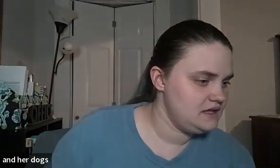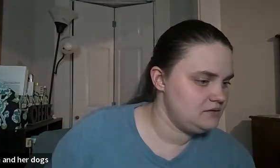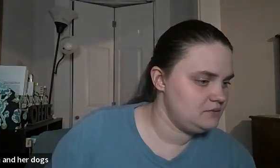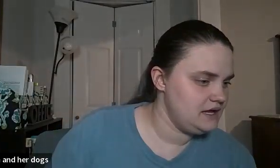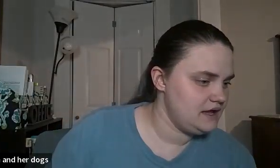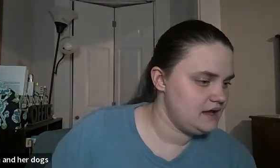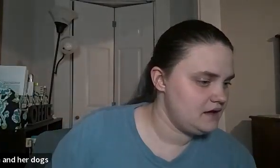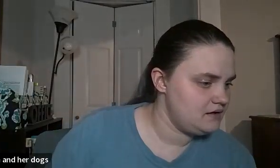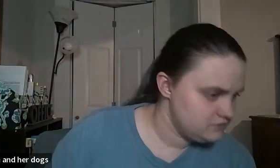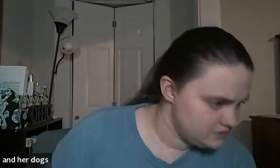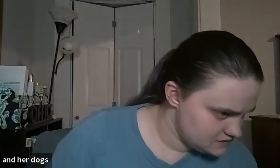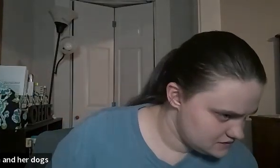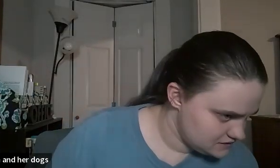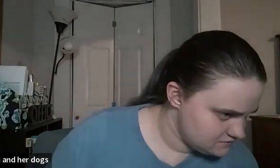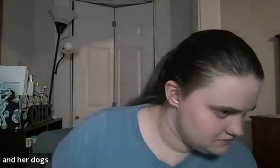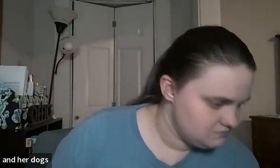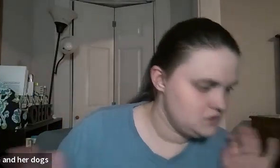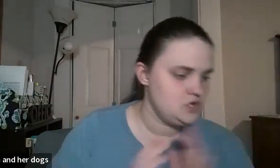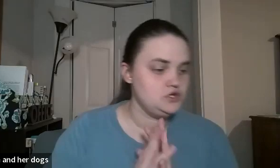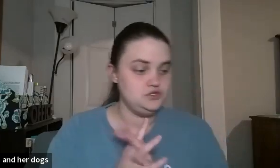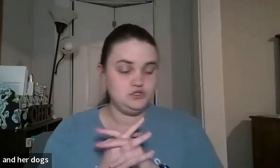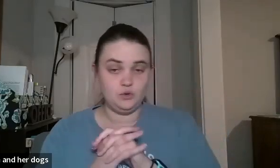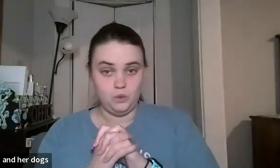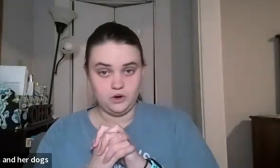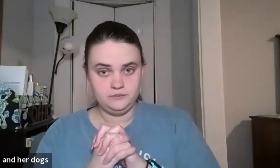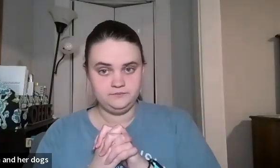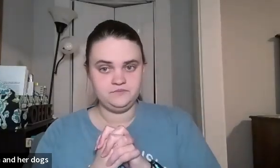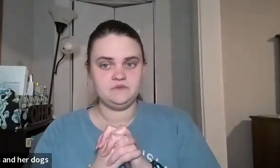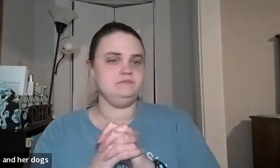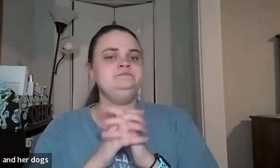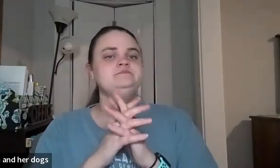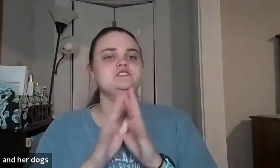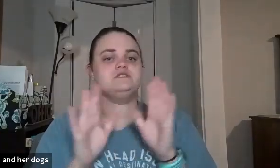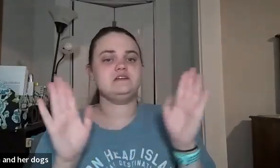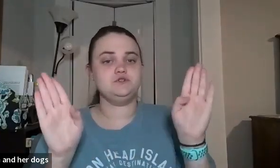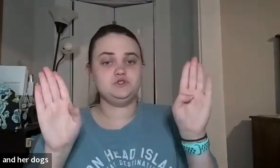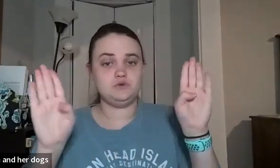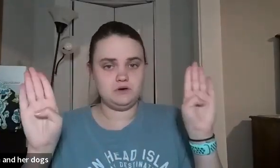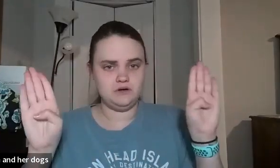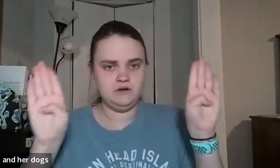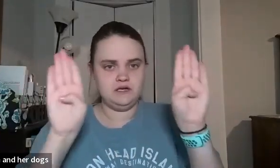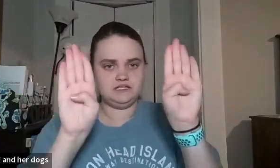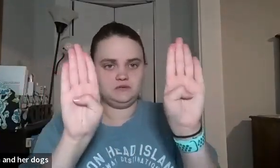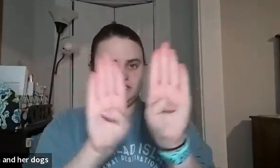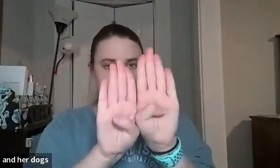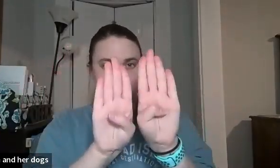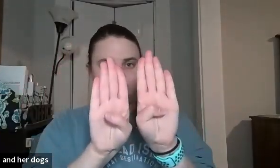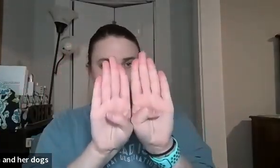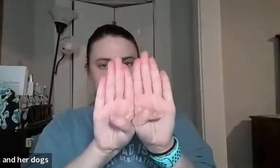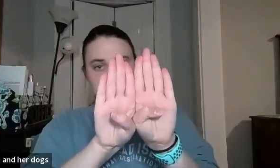Then we have, let's see, door. So the sign for door is going to be two B's. They're going to